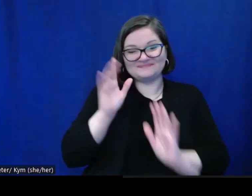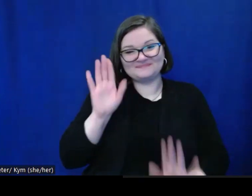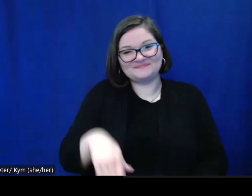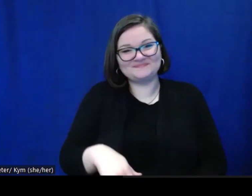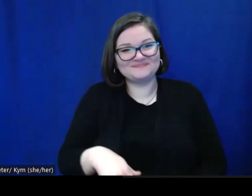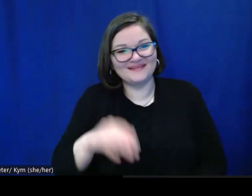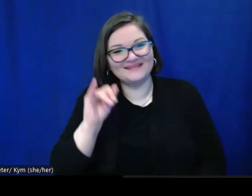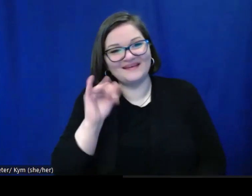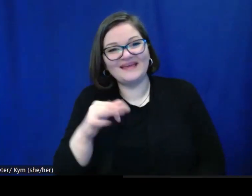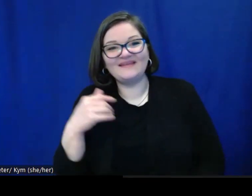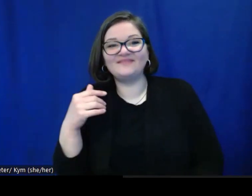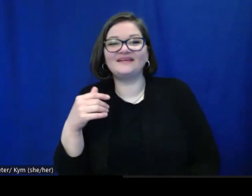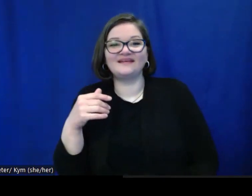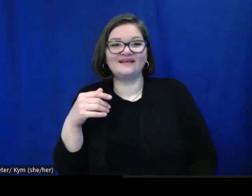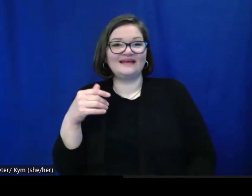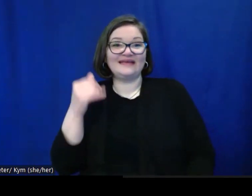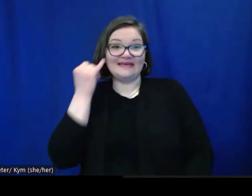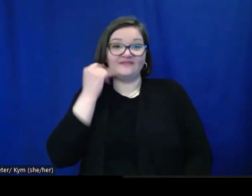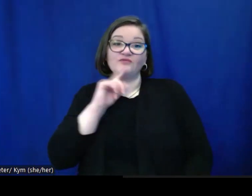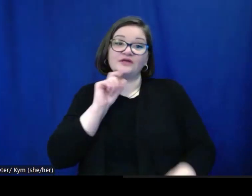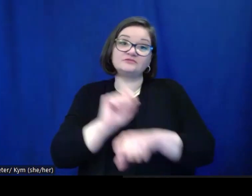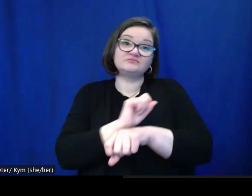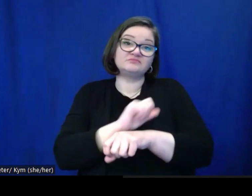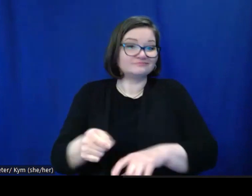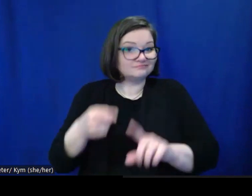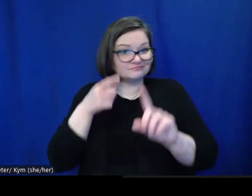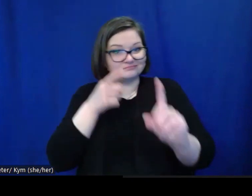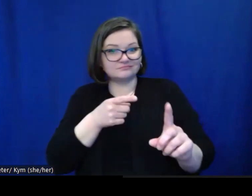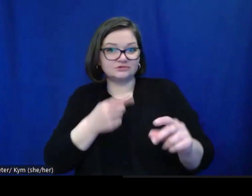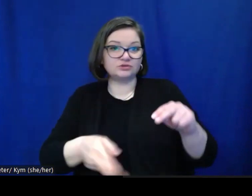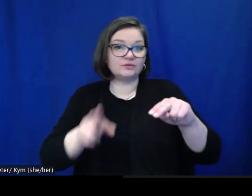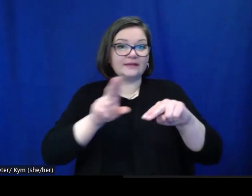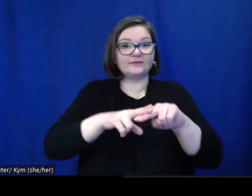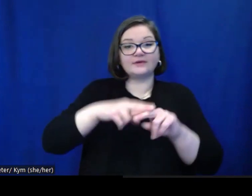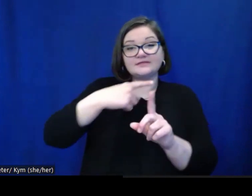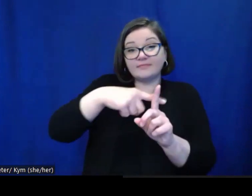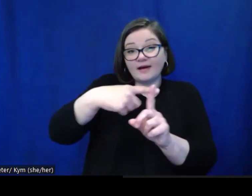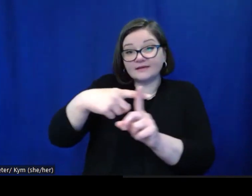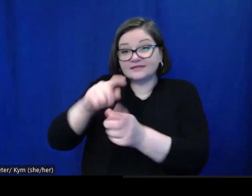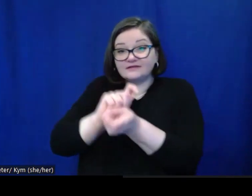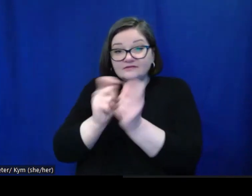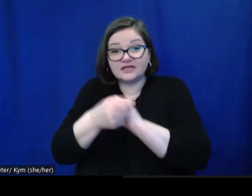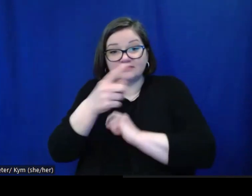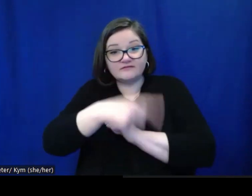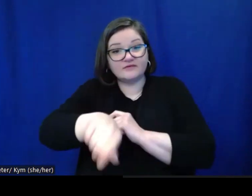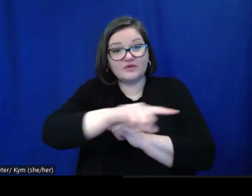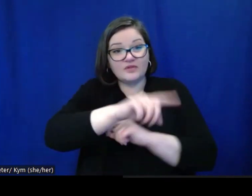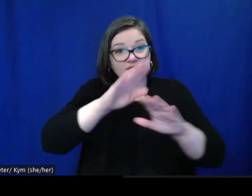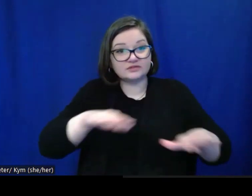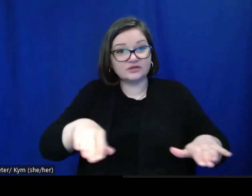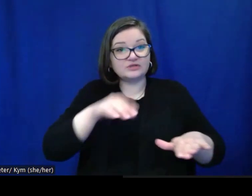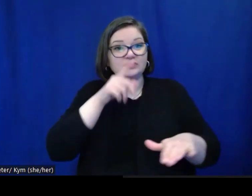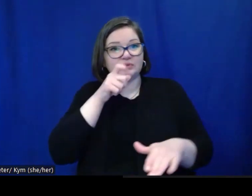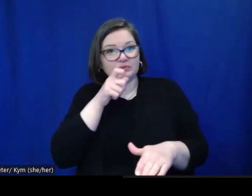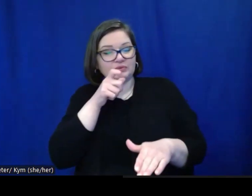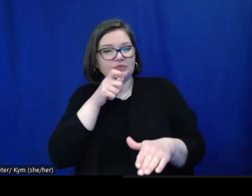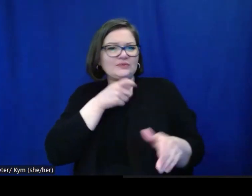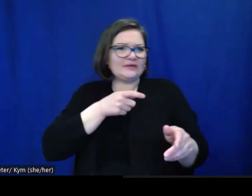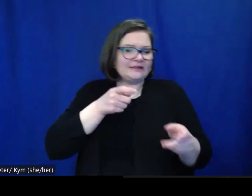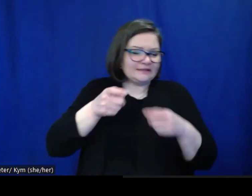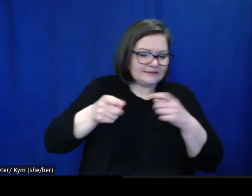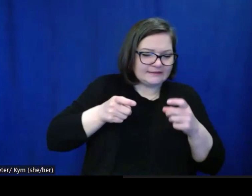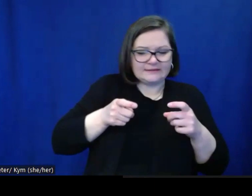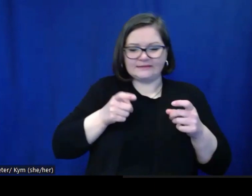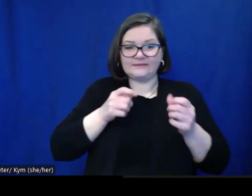So if we genuinely aim to increase significant positive changes for children that are dealing with toxic stress,